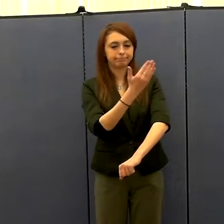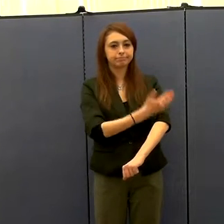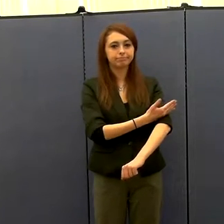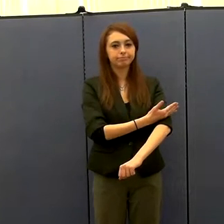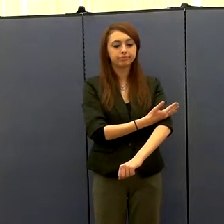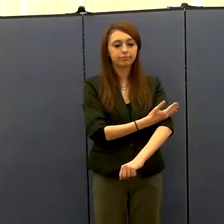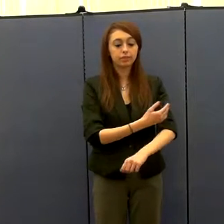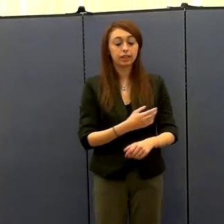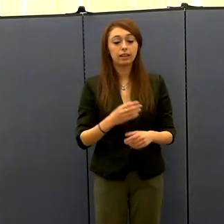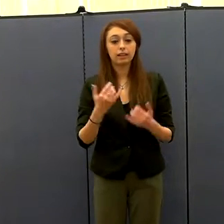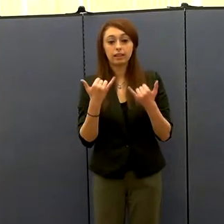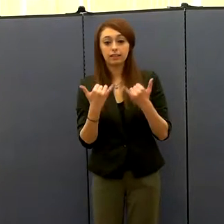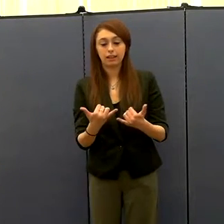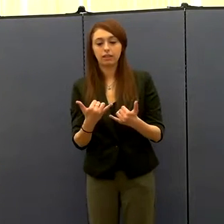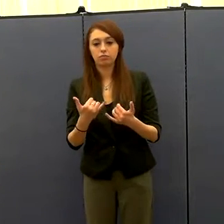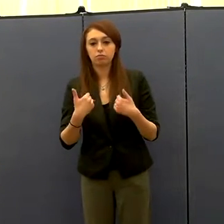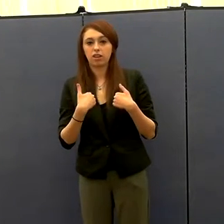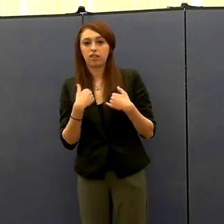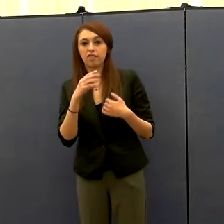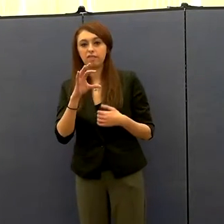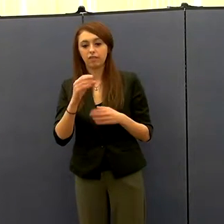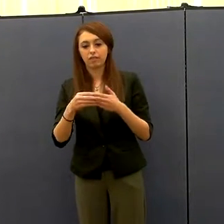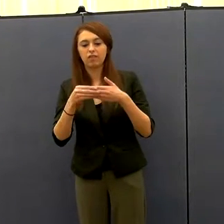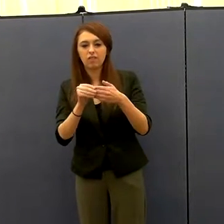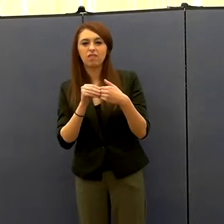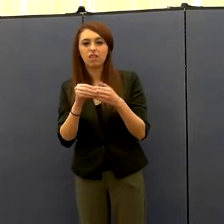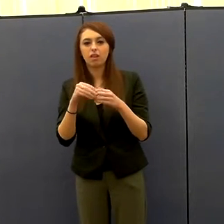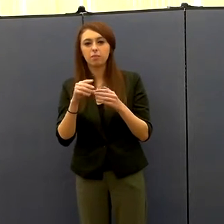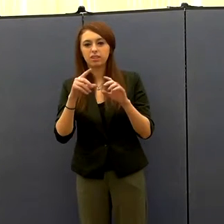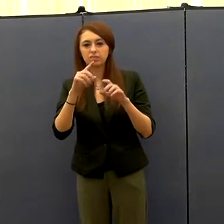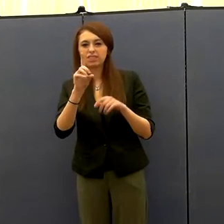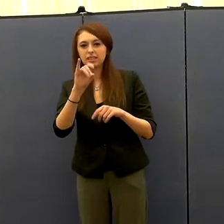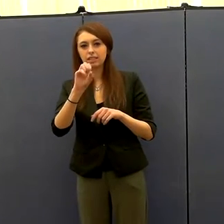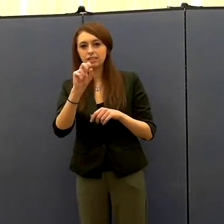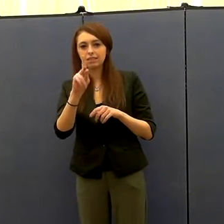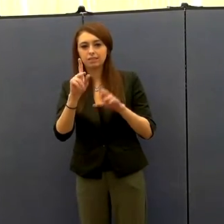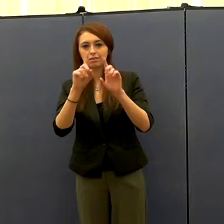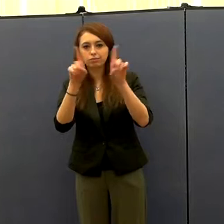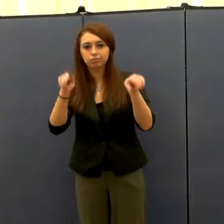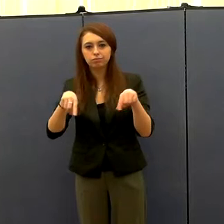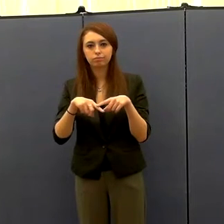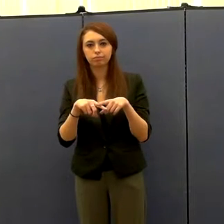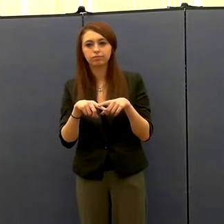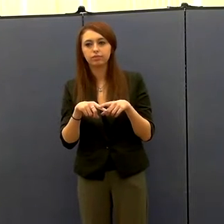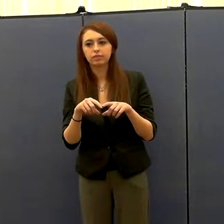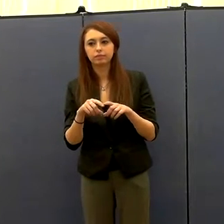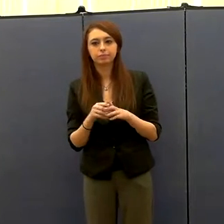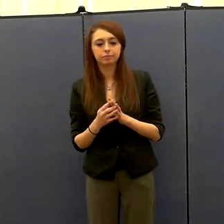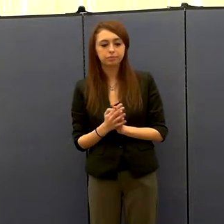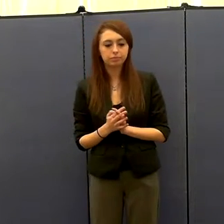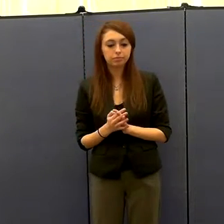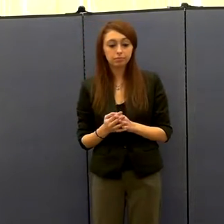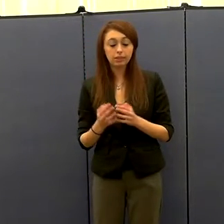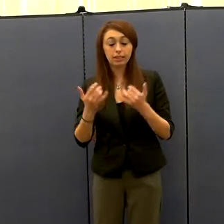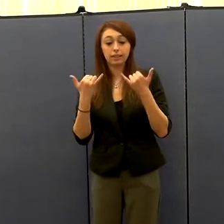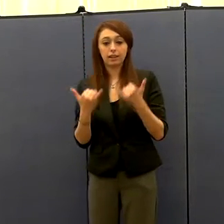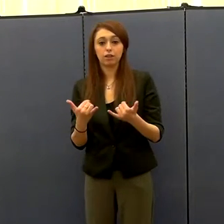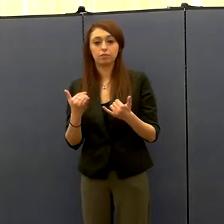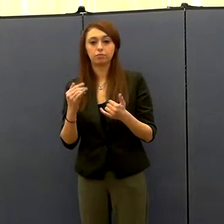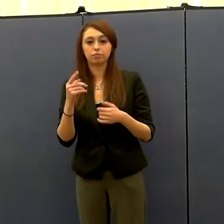storage mobile. Plus, you could own your very own computer, even though no one except